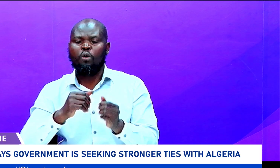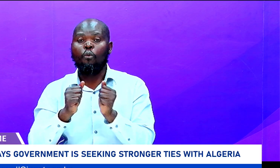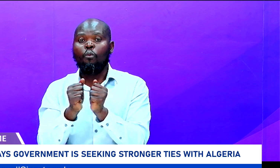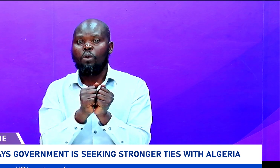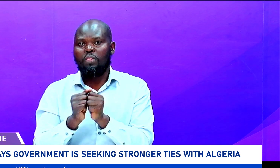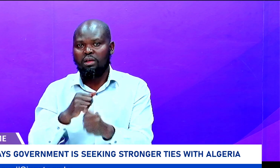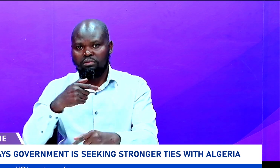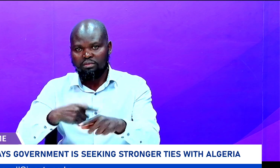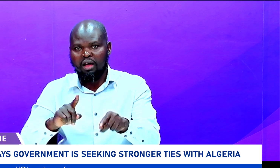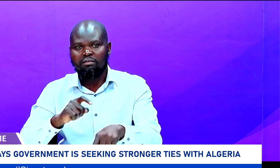there.